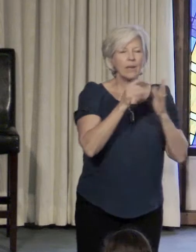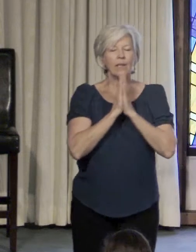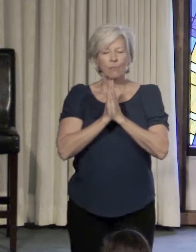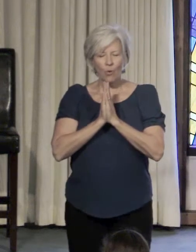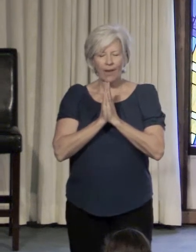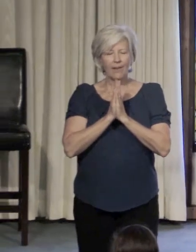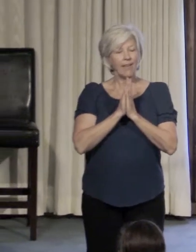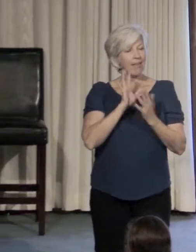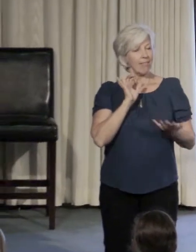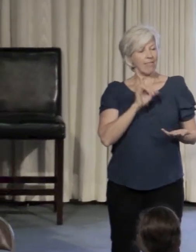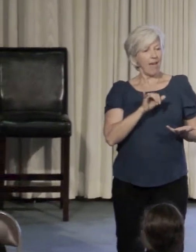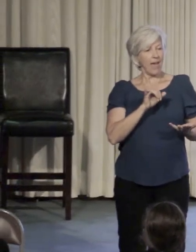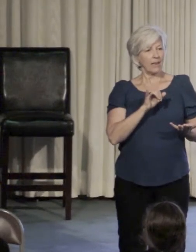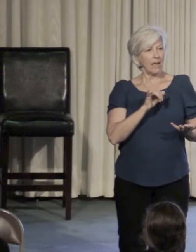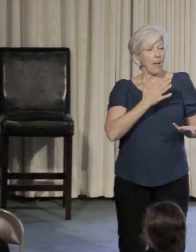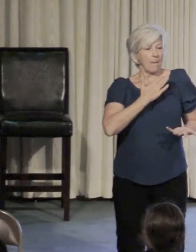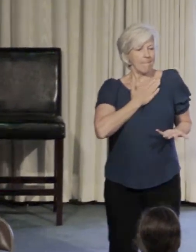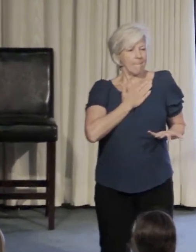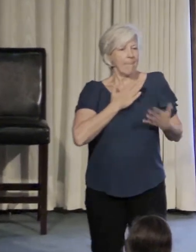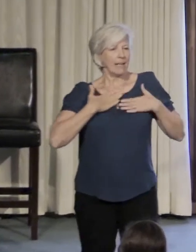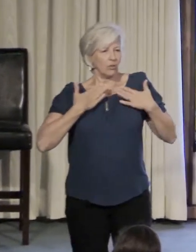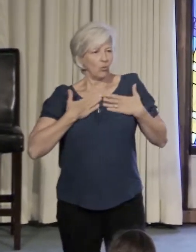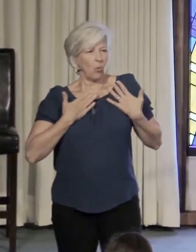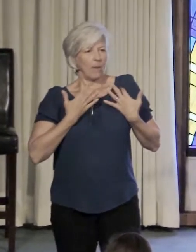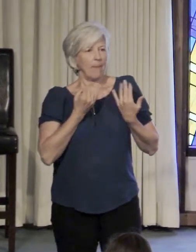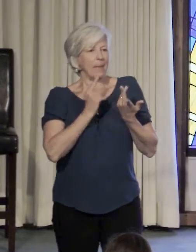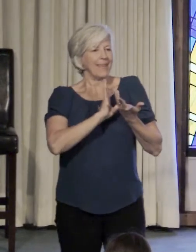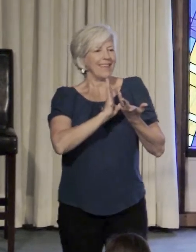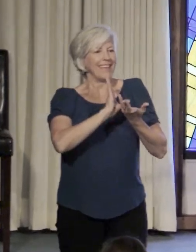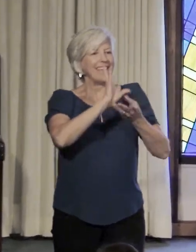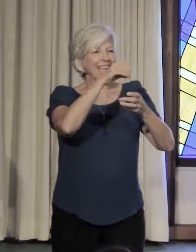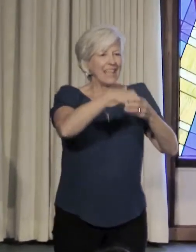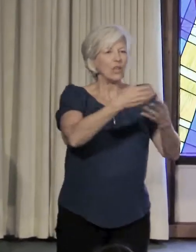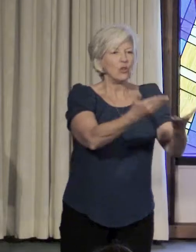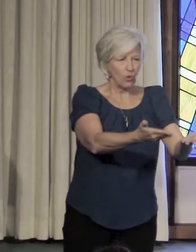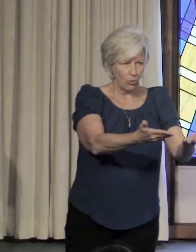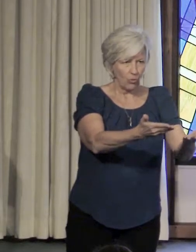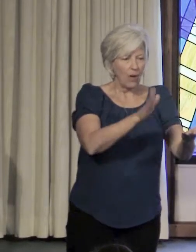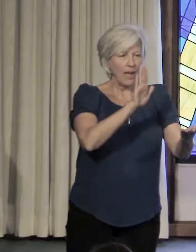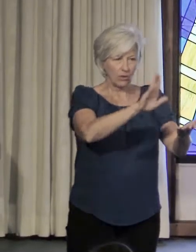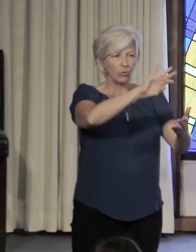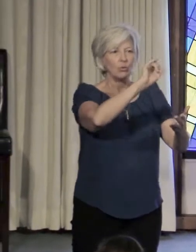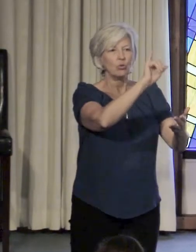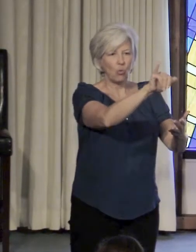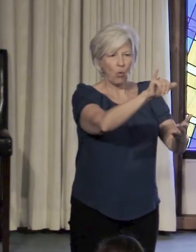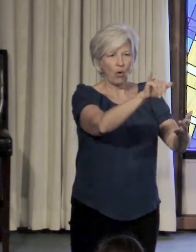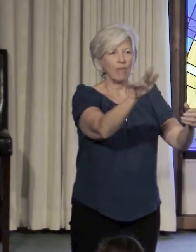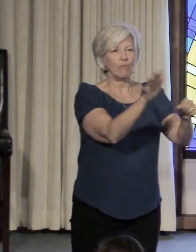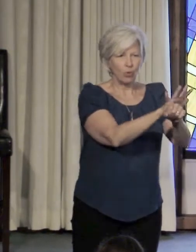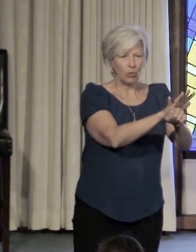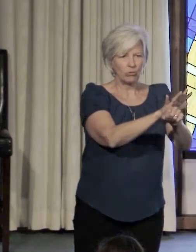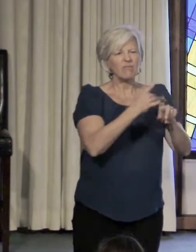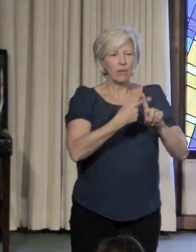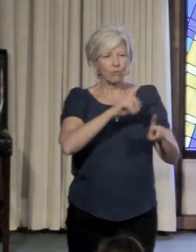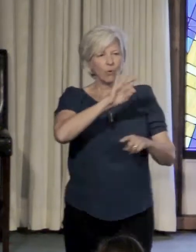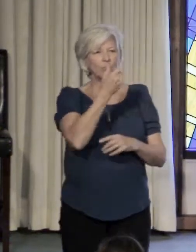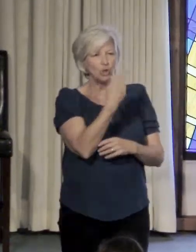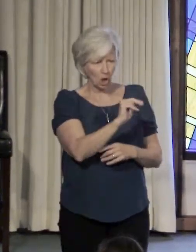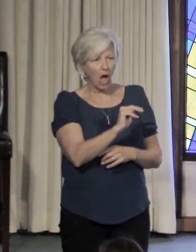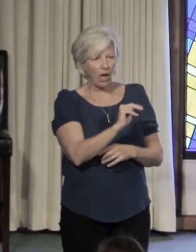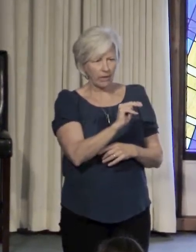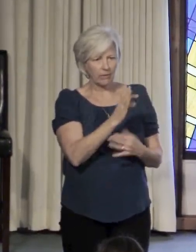in you and that your joy may be full. That's from John chapter 15, verse 11. So the true source